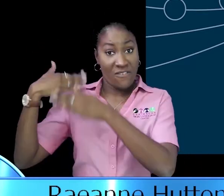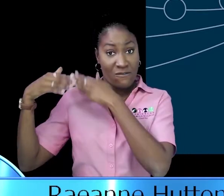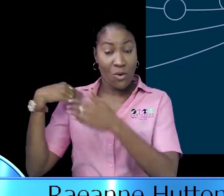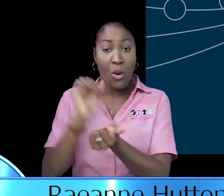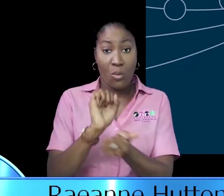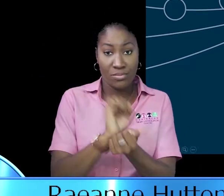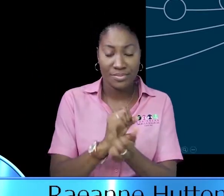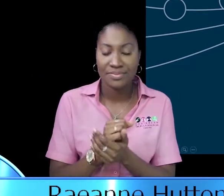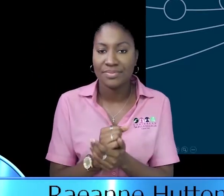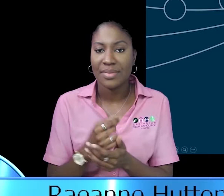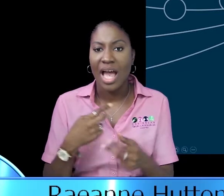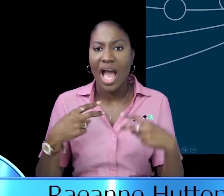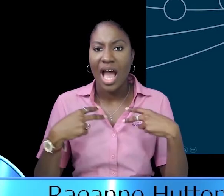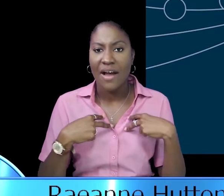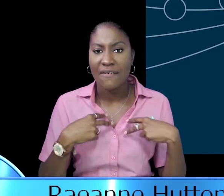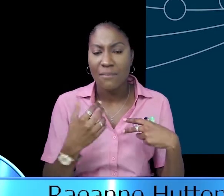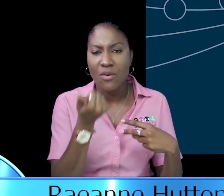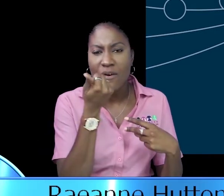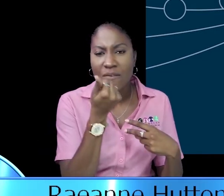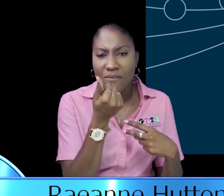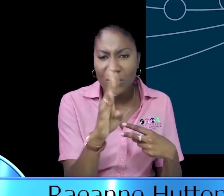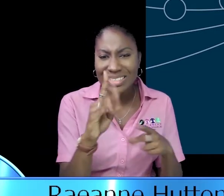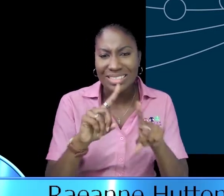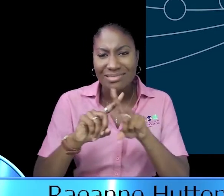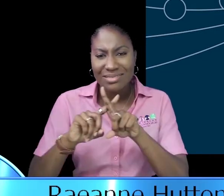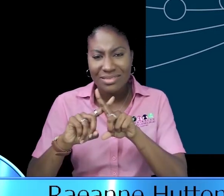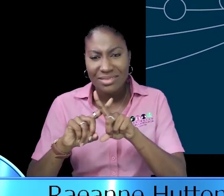previous life as a federal employee,